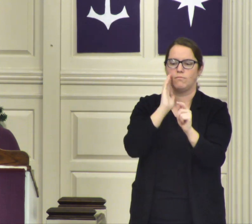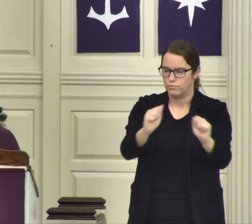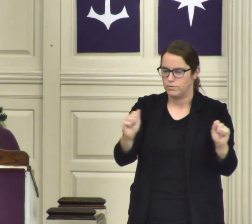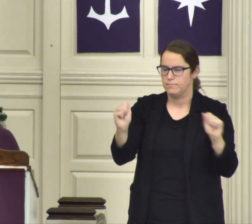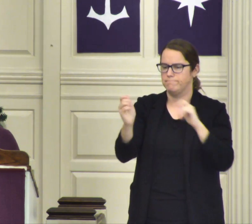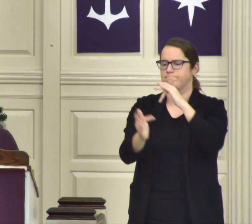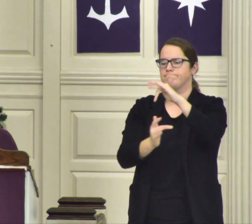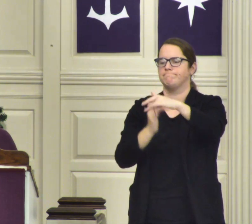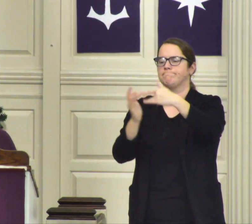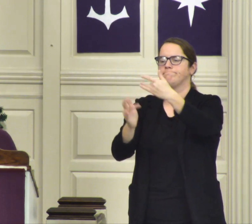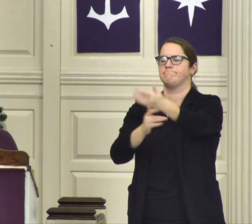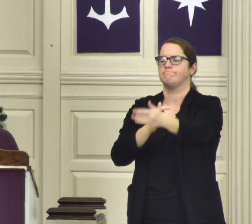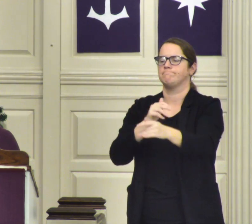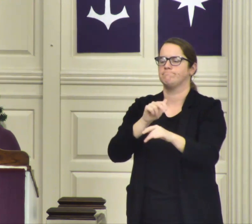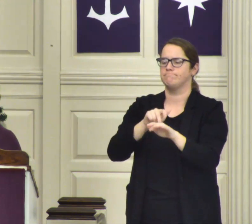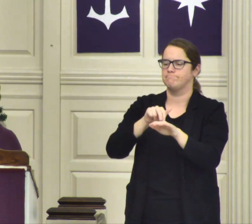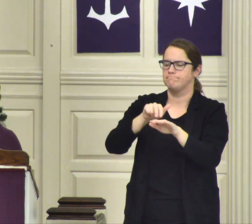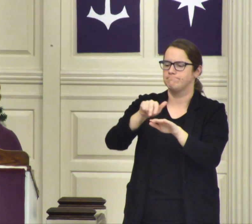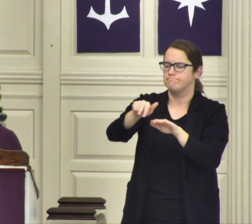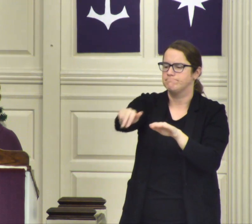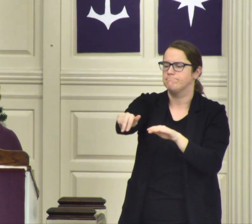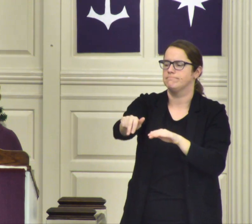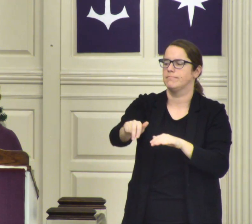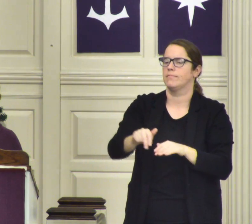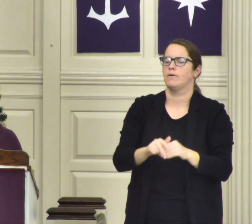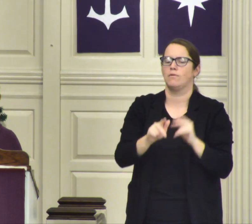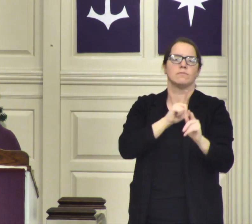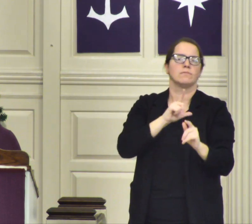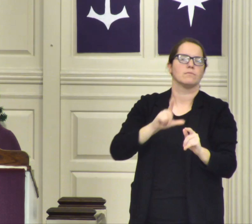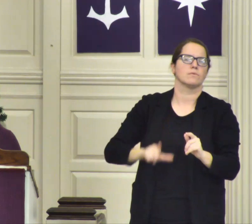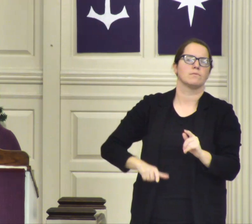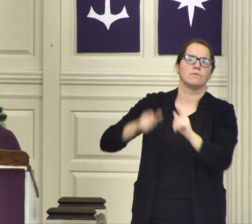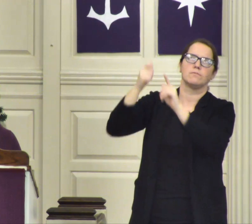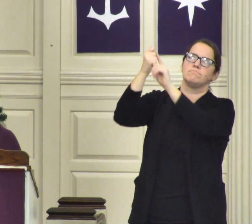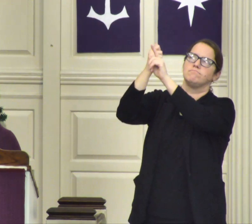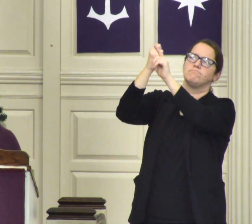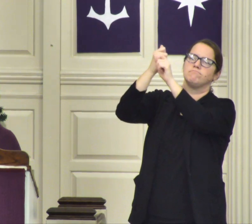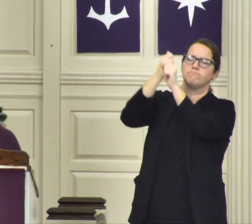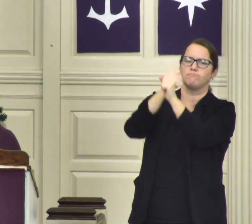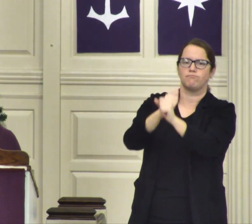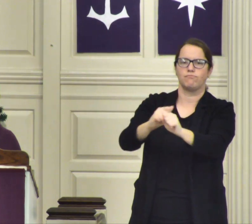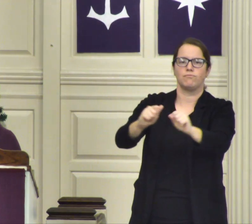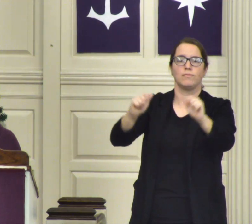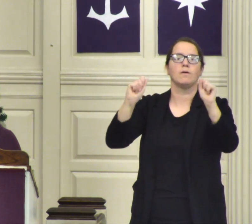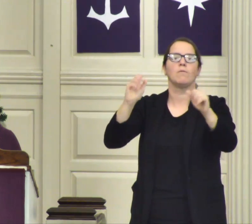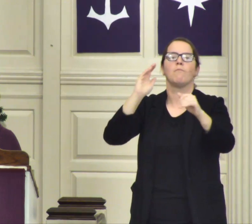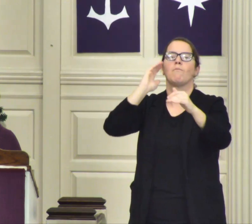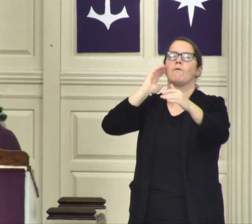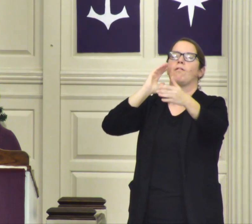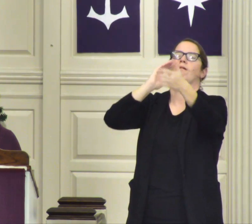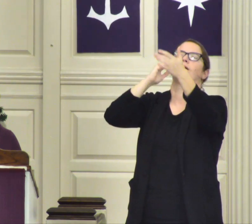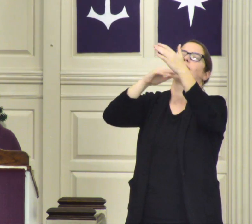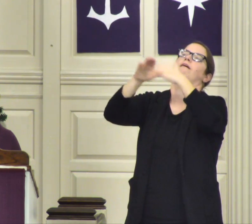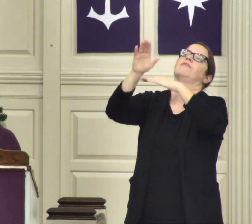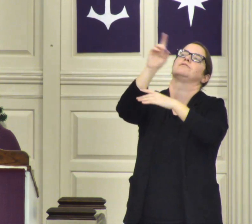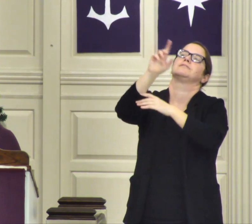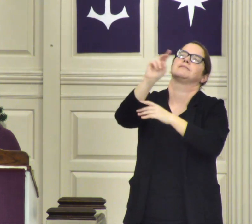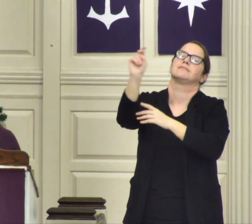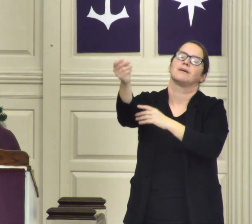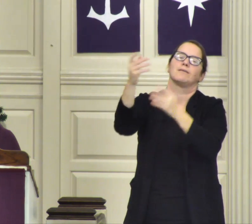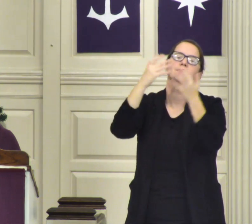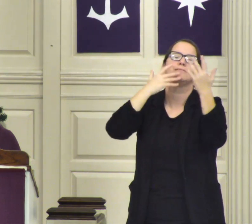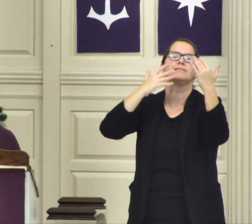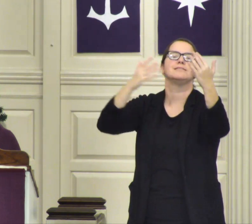Those whom the Lord has ransomed will return and enter Zion singing, crowned with everlasting